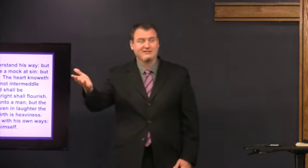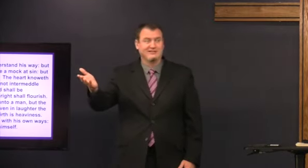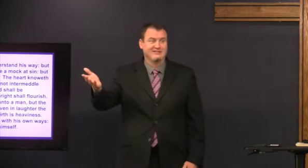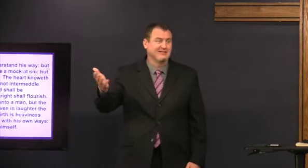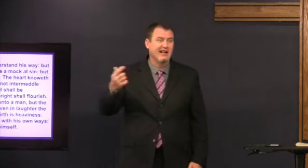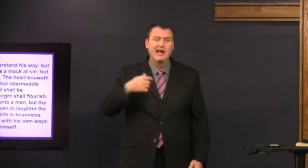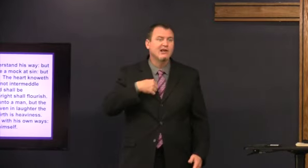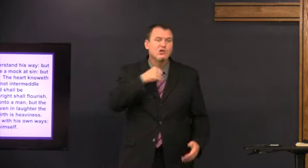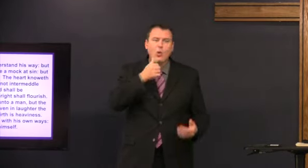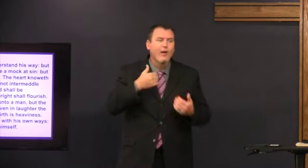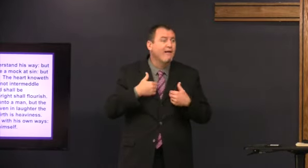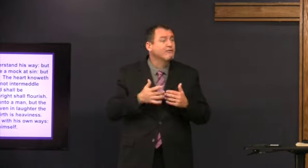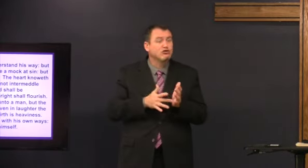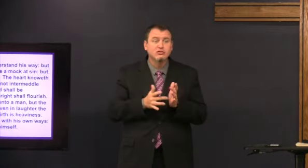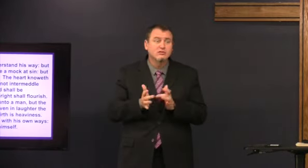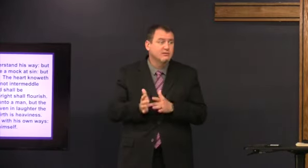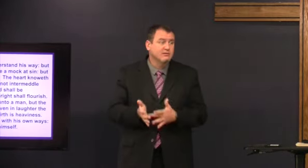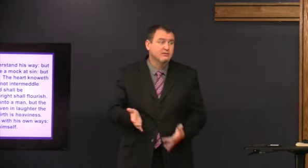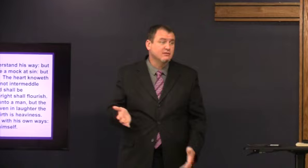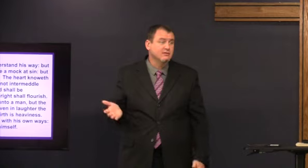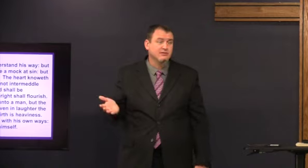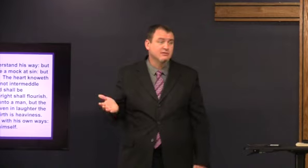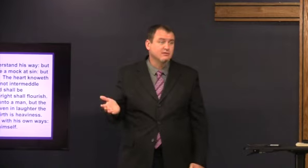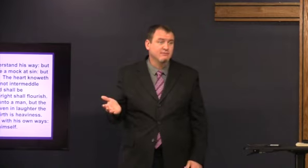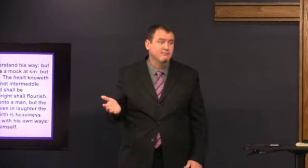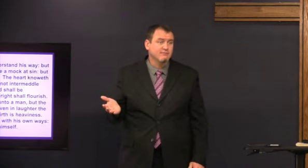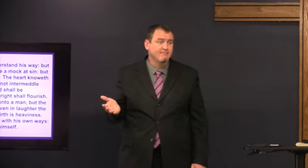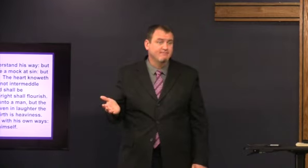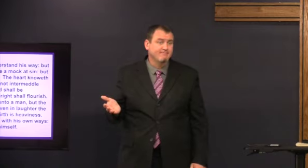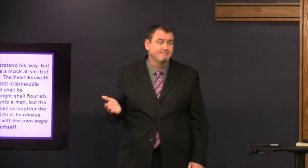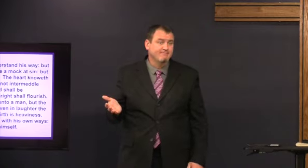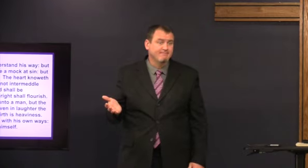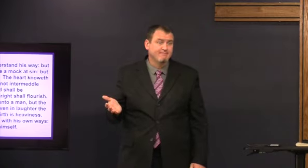The easy answer was he didn't have Jesus.